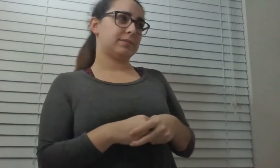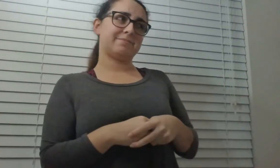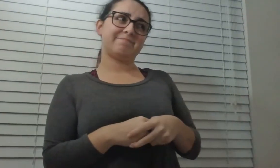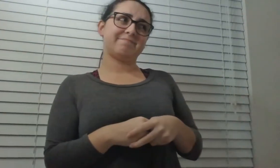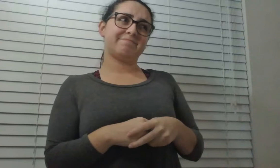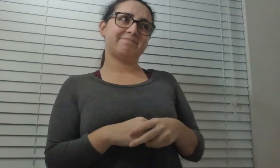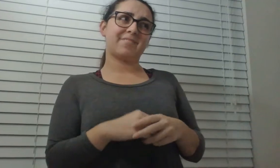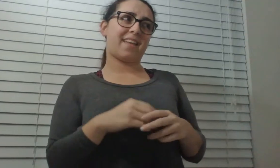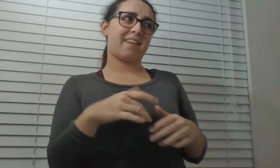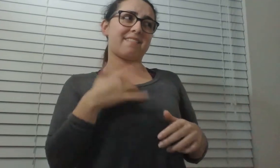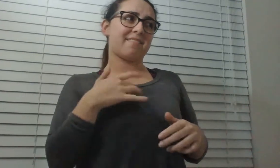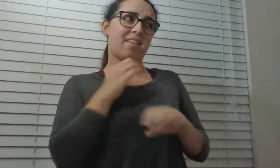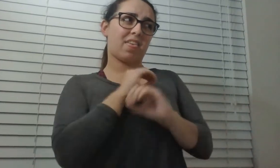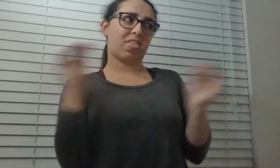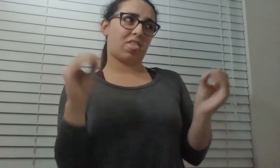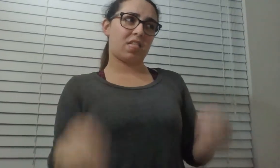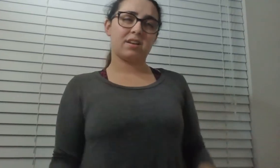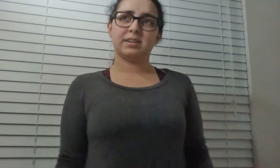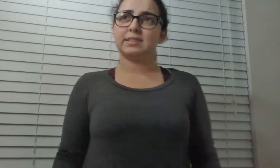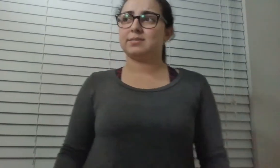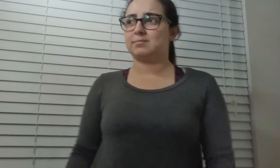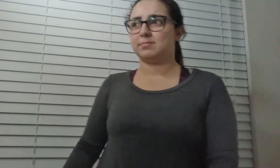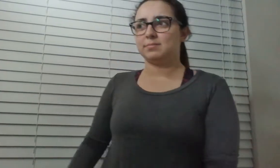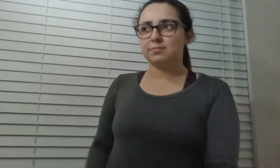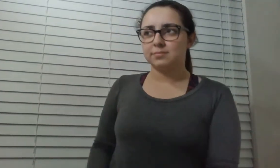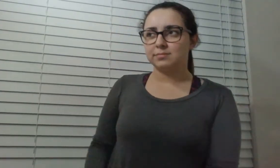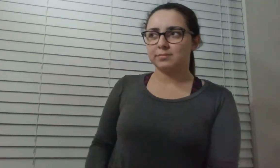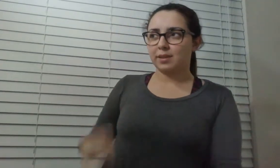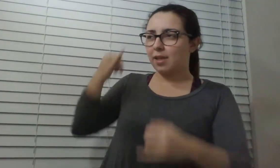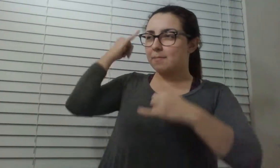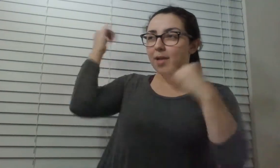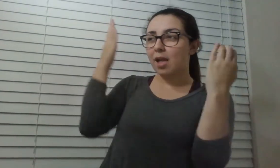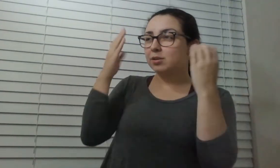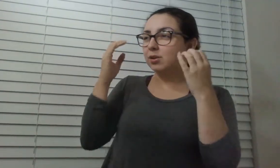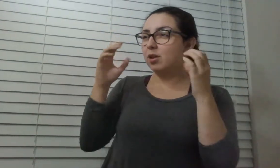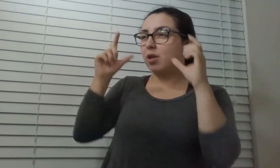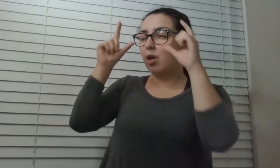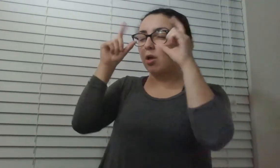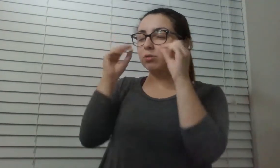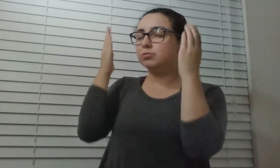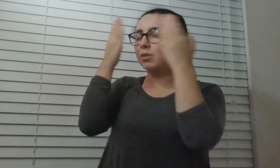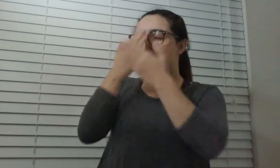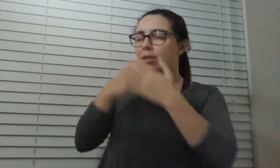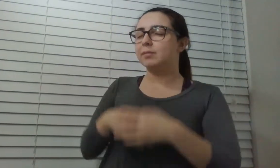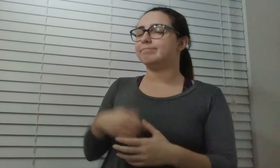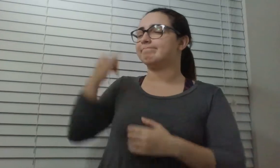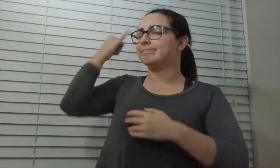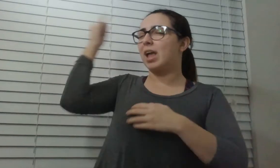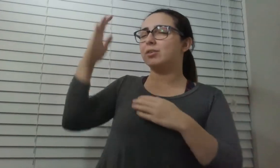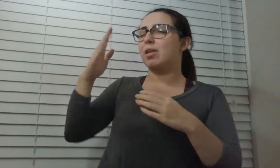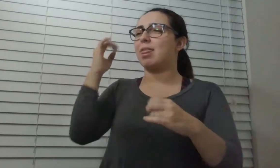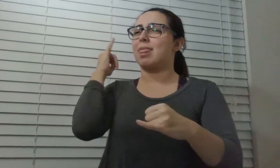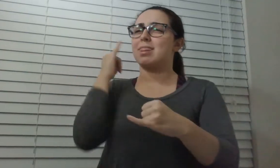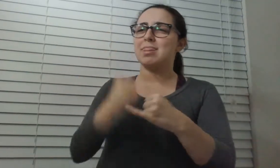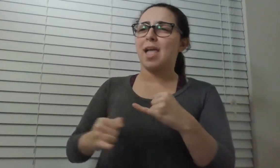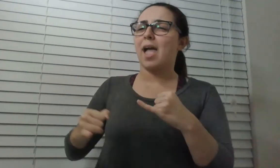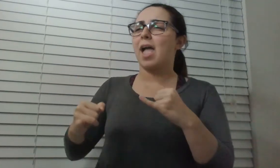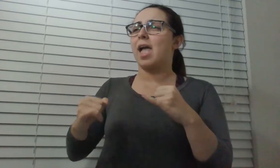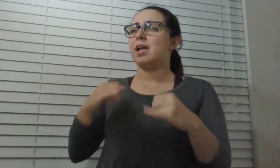Nothing. But all right, just close your eyes Nothing. and imagine that you are the last empress in a hugely long line of